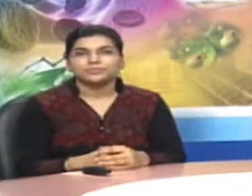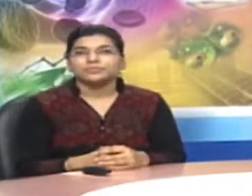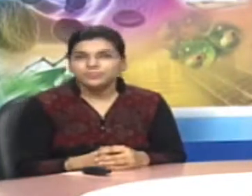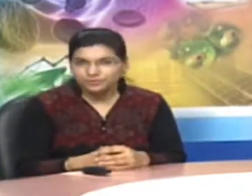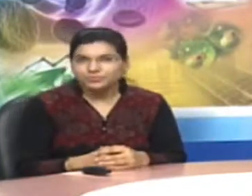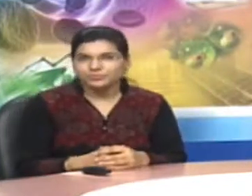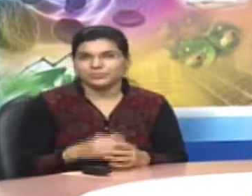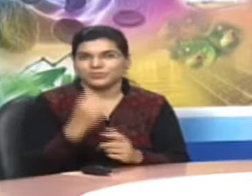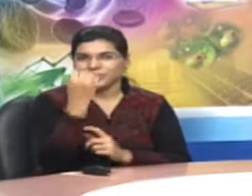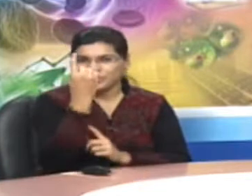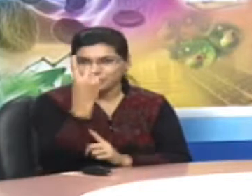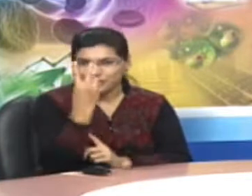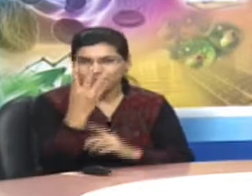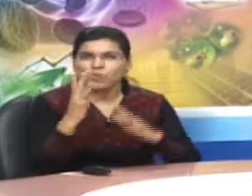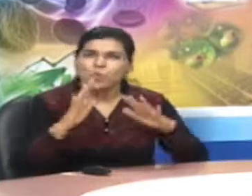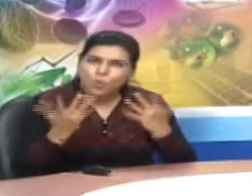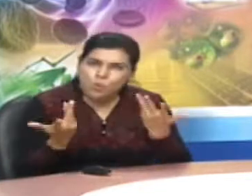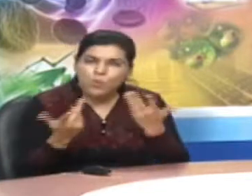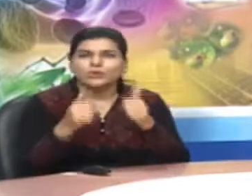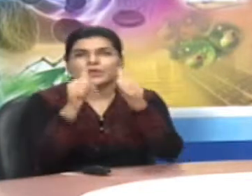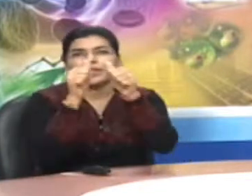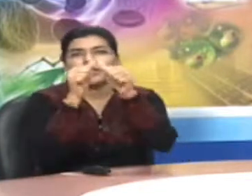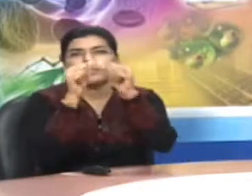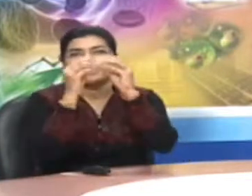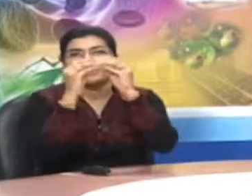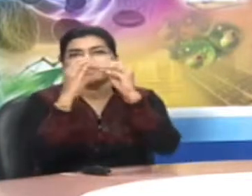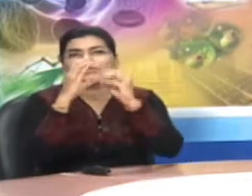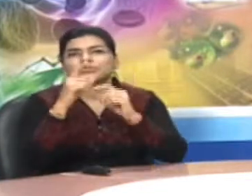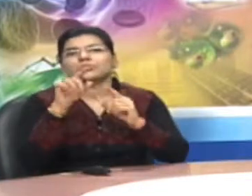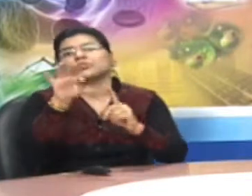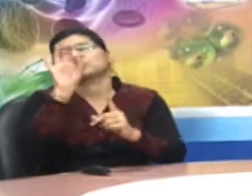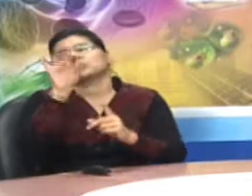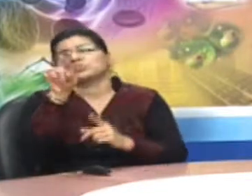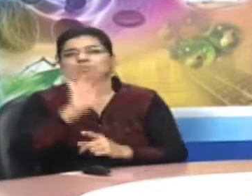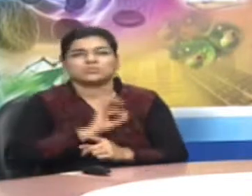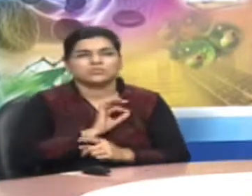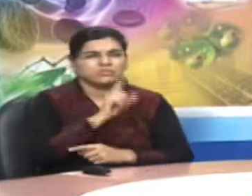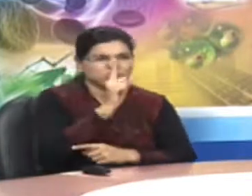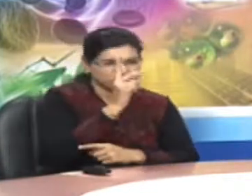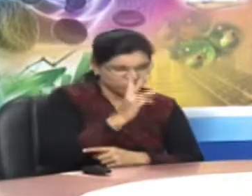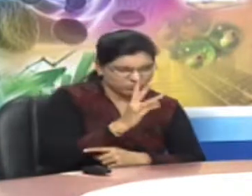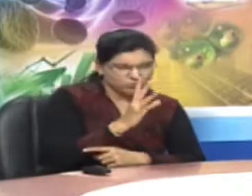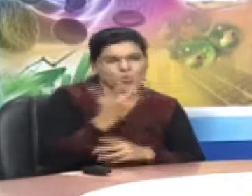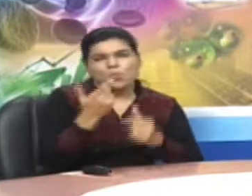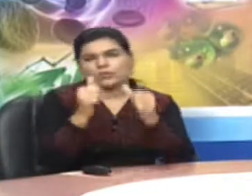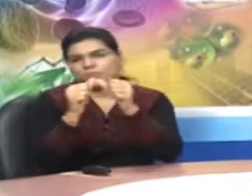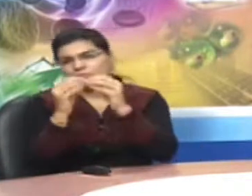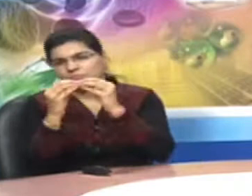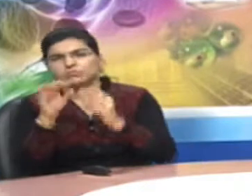given slide, numbered list is 1, 2, 3, A, B, C, D.